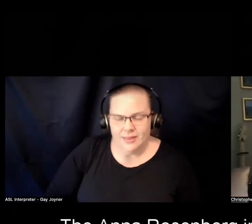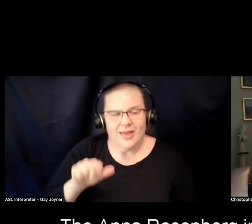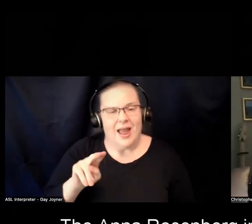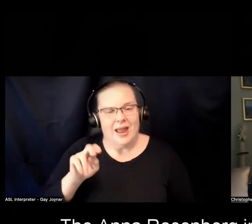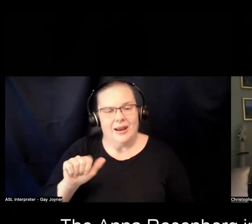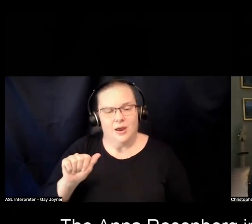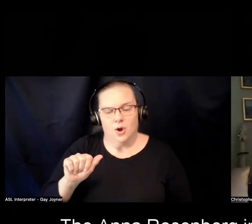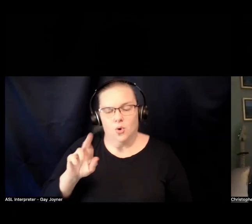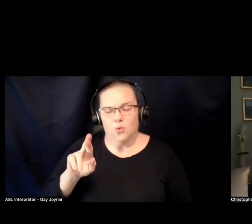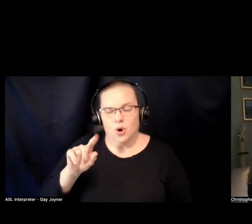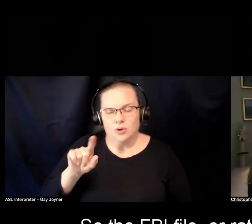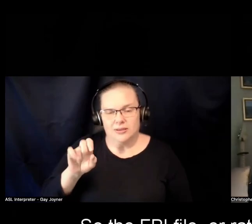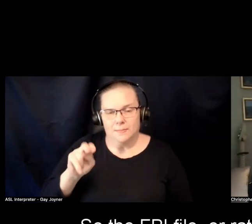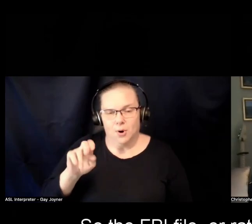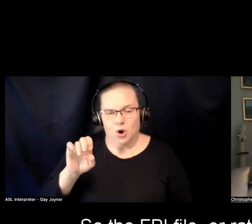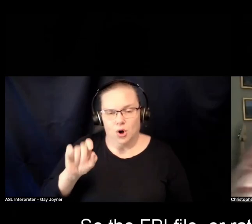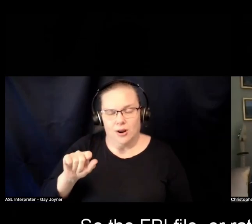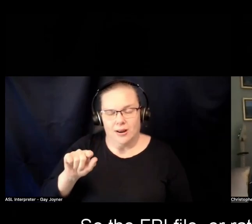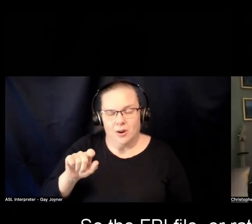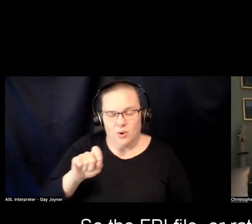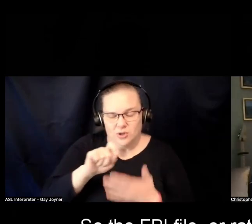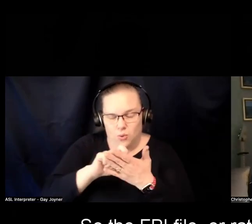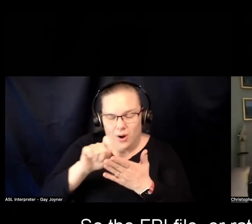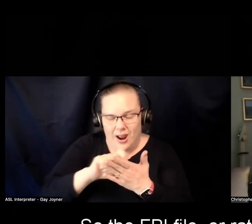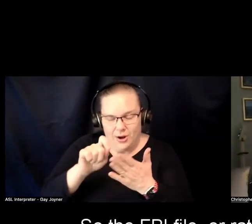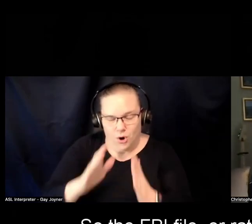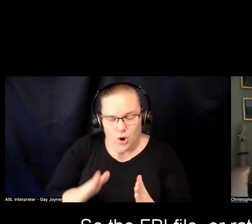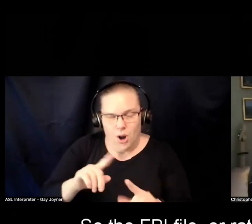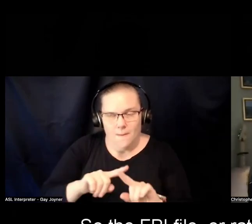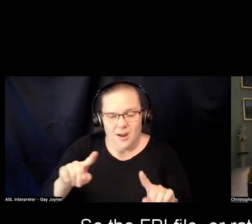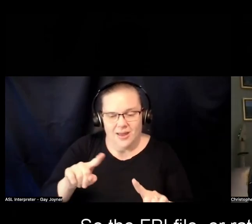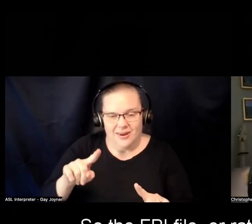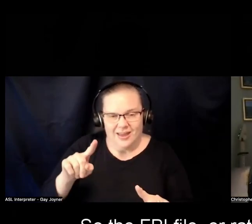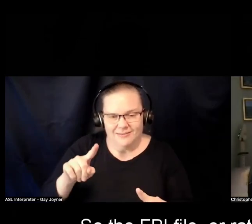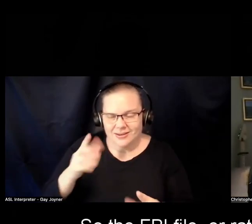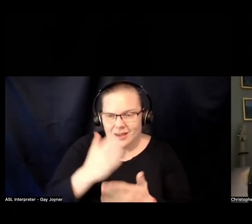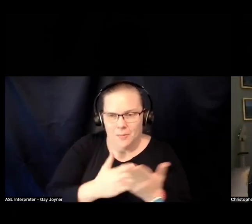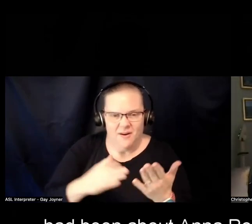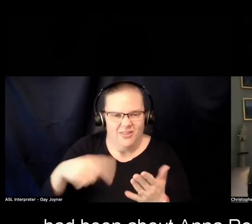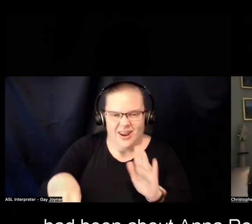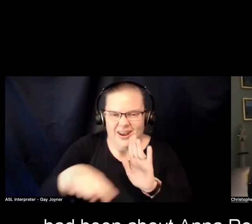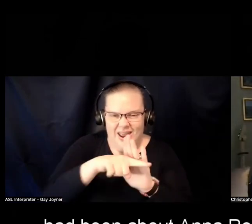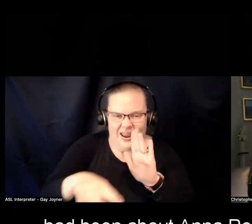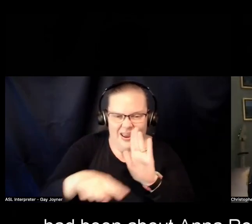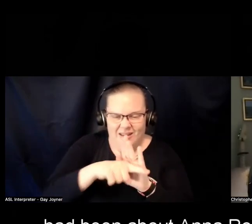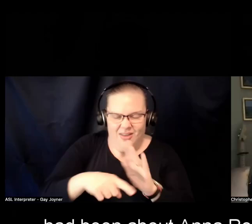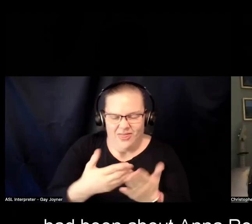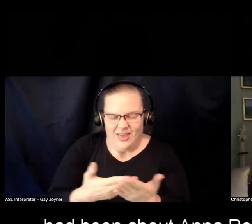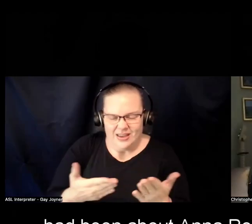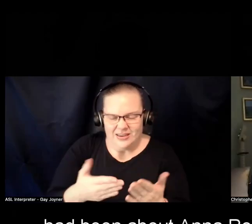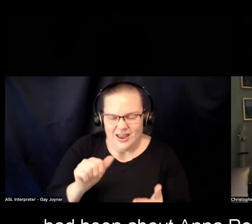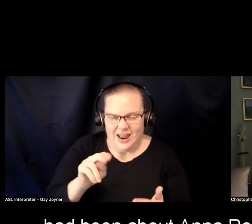in the file had been a writer. So the FBI file, or rather some of the negative things had been about Anna